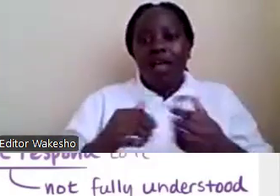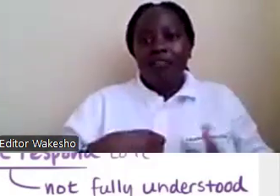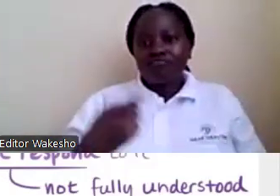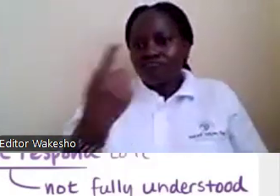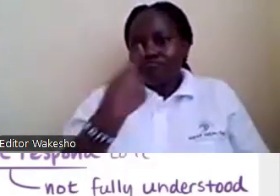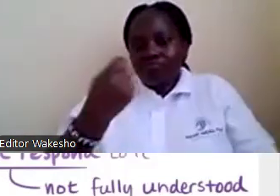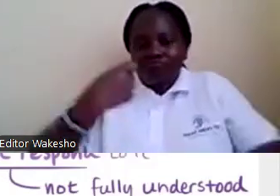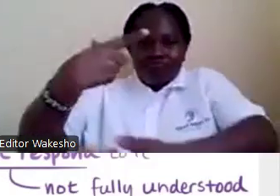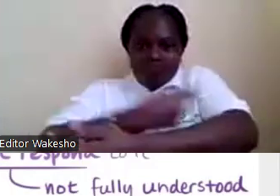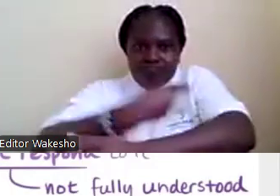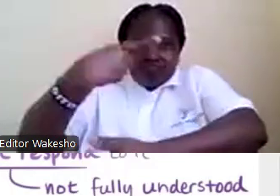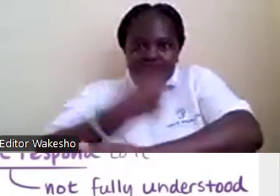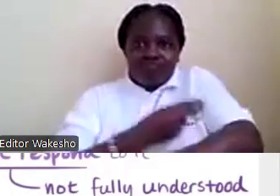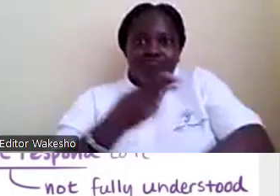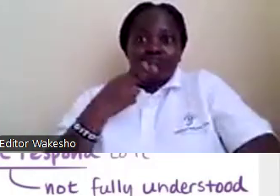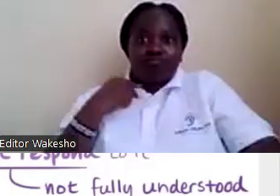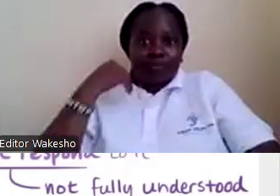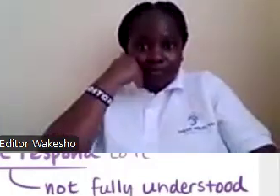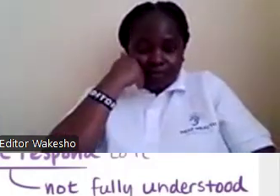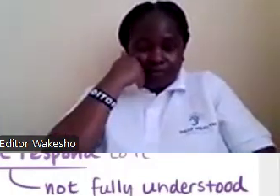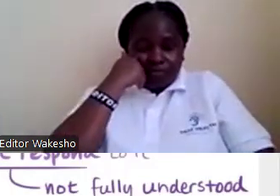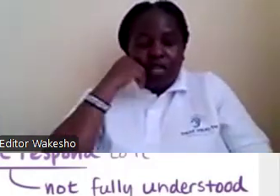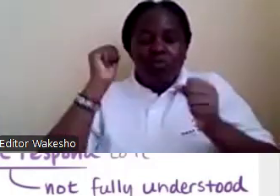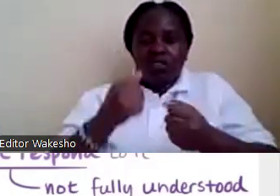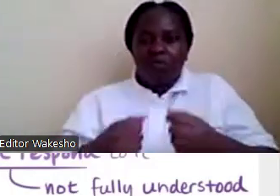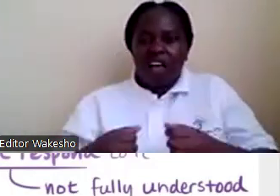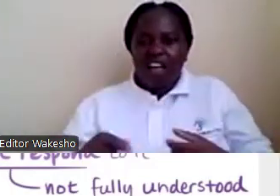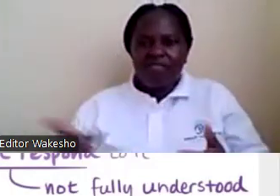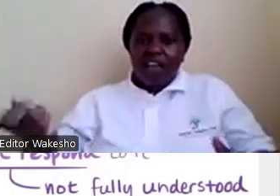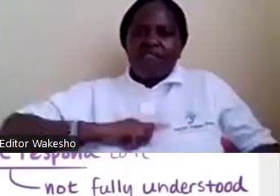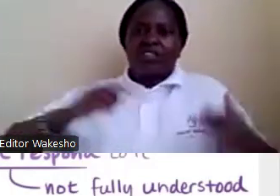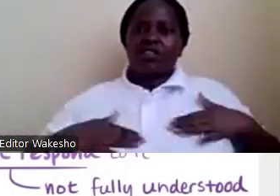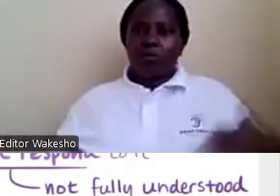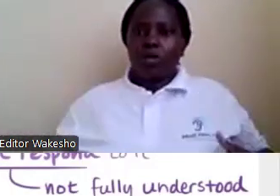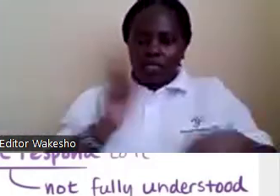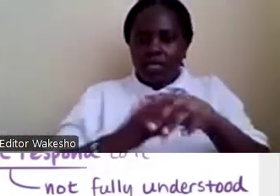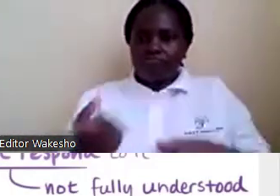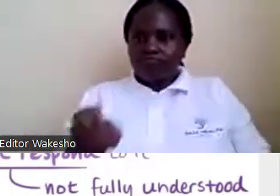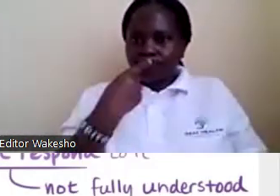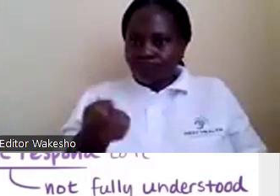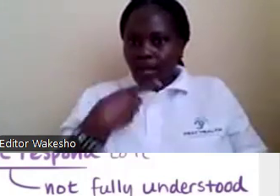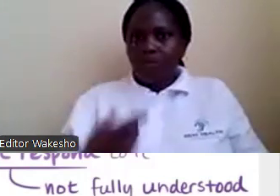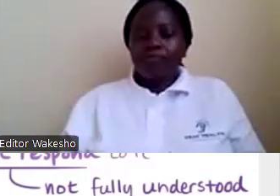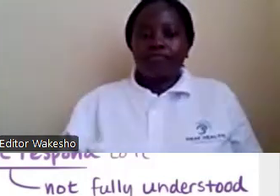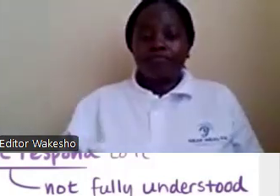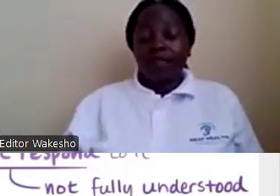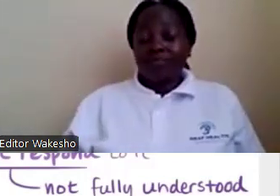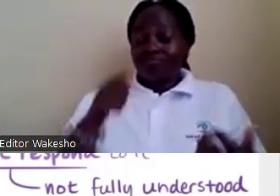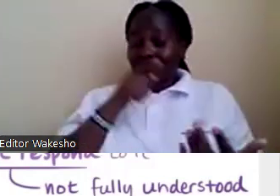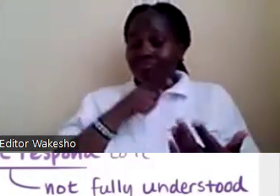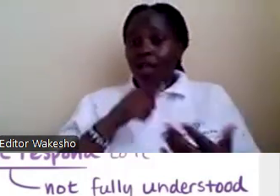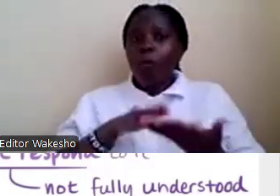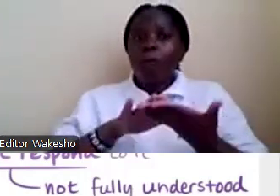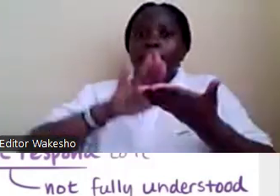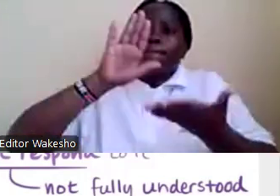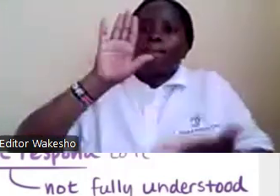which can happen as a side effect of certain medications, right? So again, this mechanism is more related to